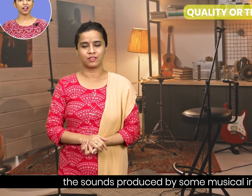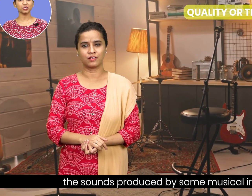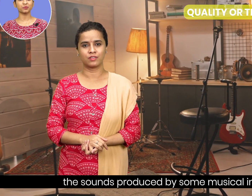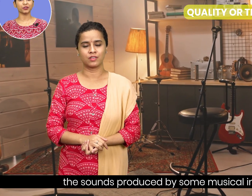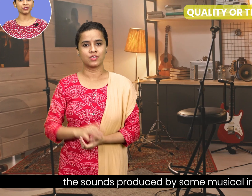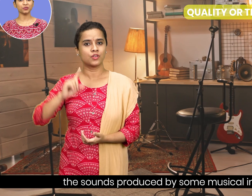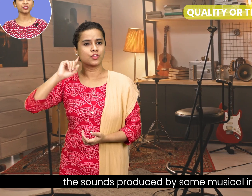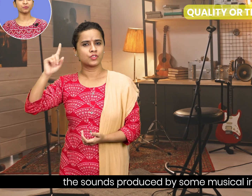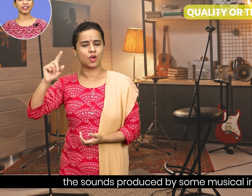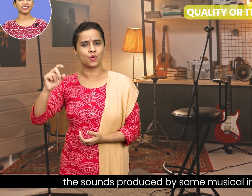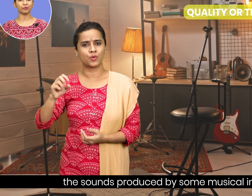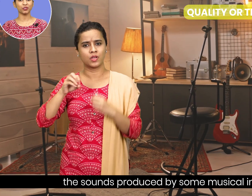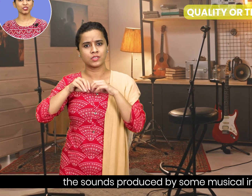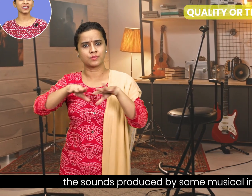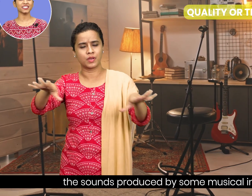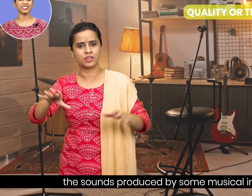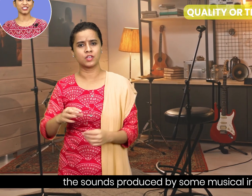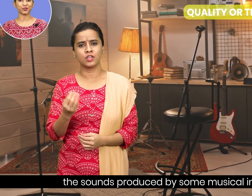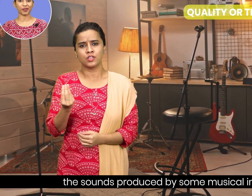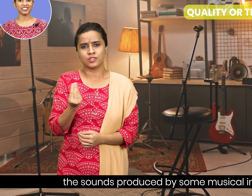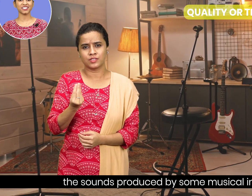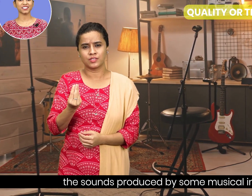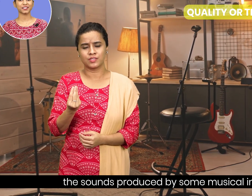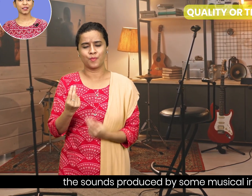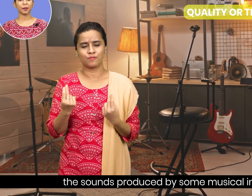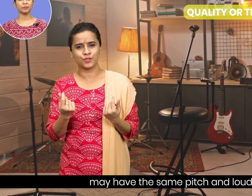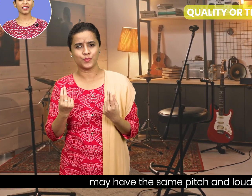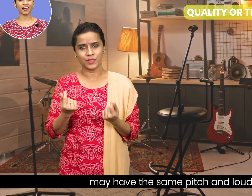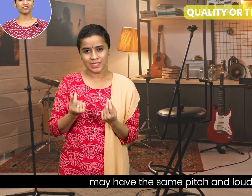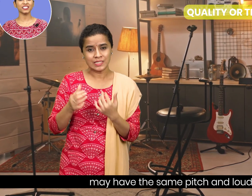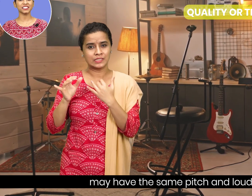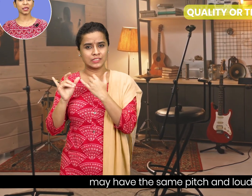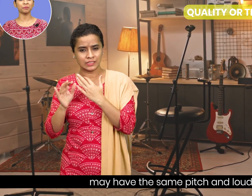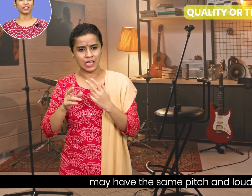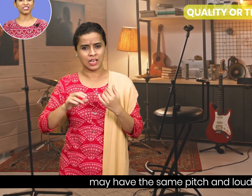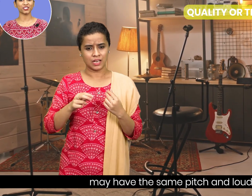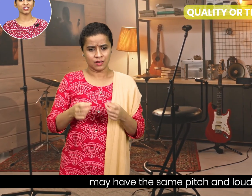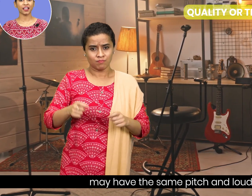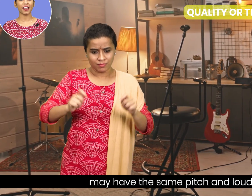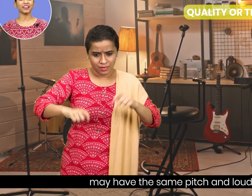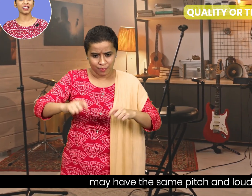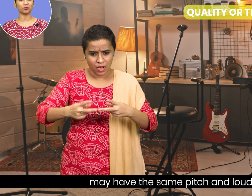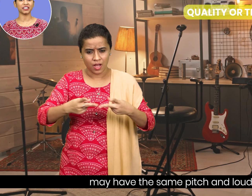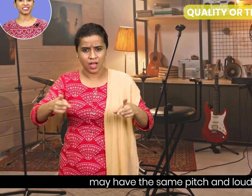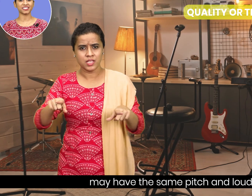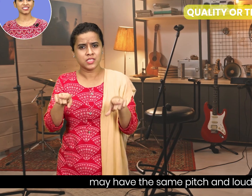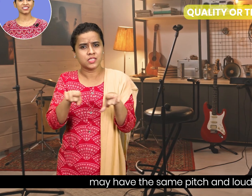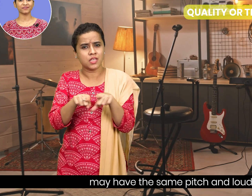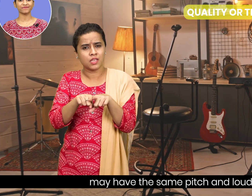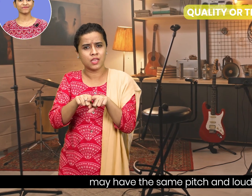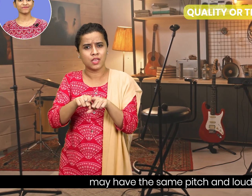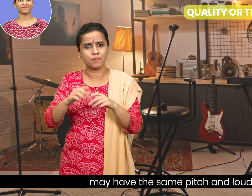the sounds produced by some musical instruments may have the same pitch and